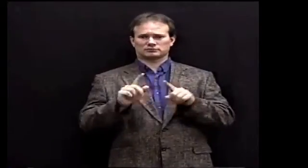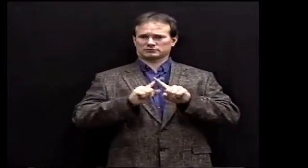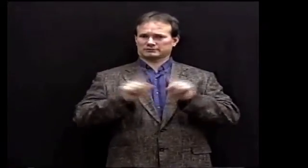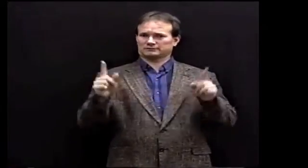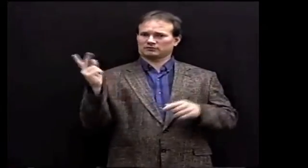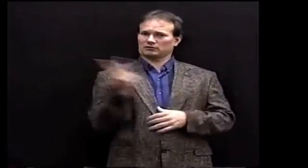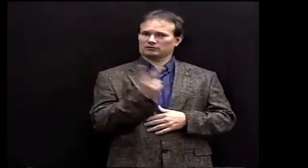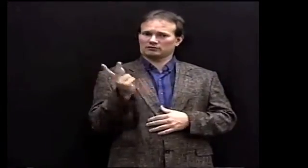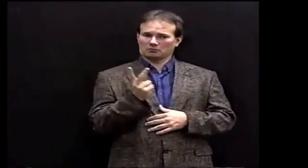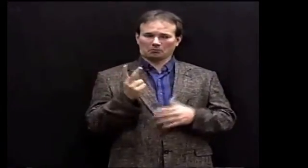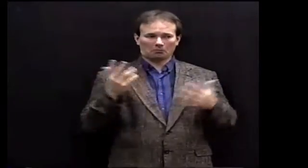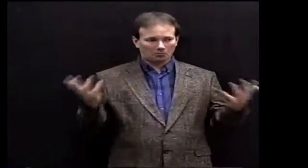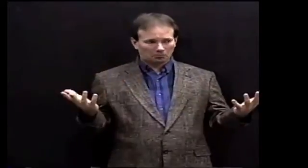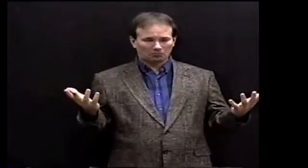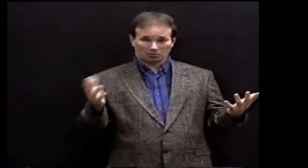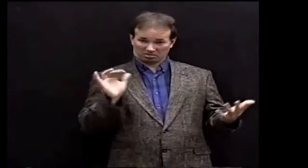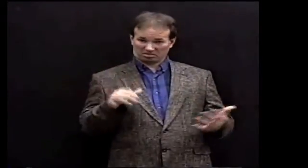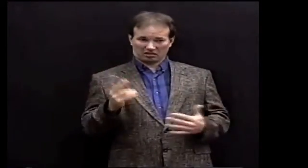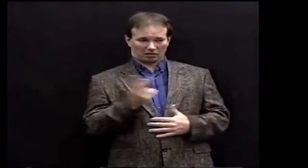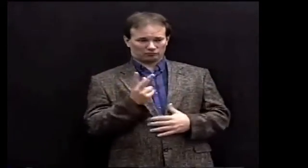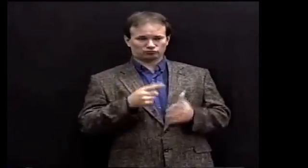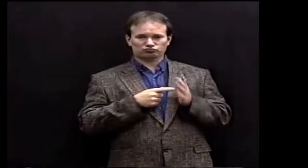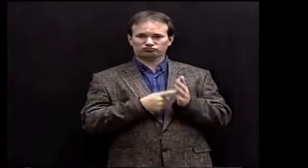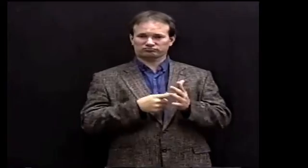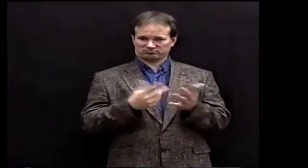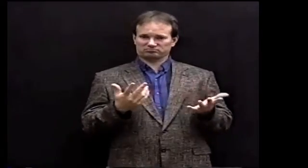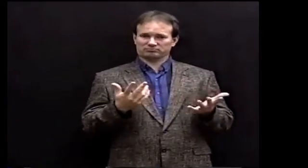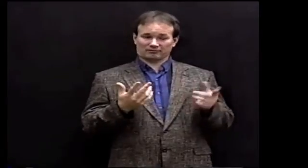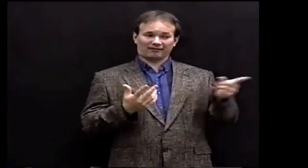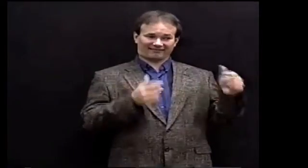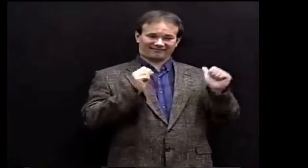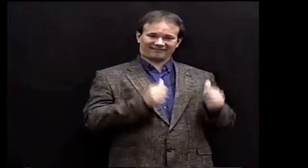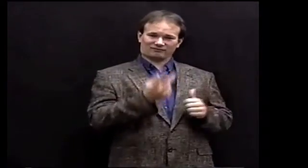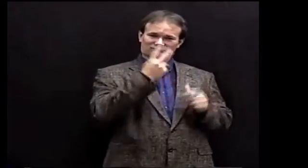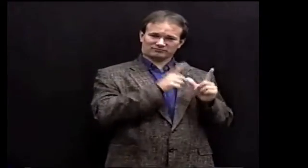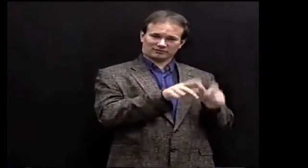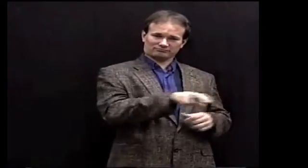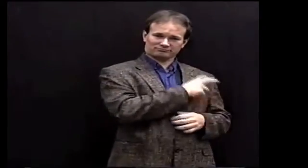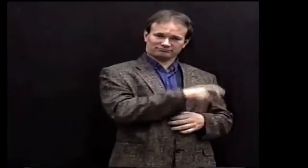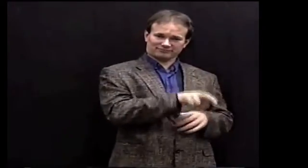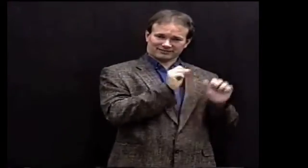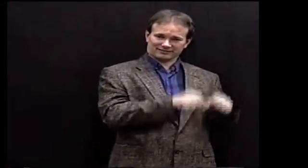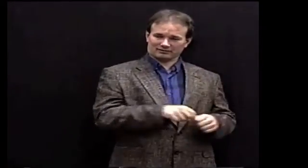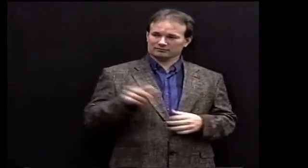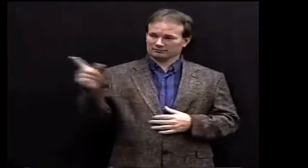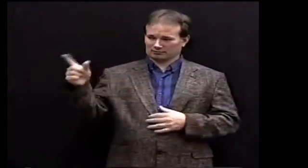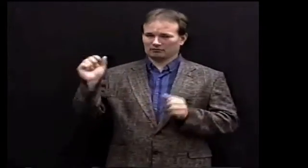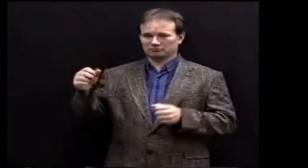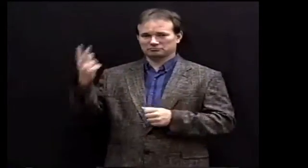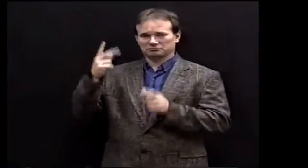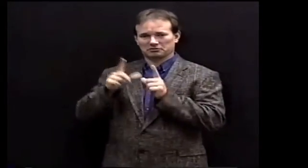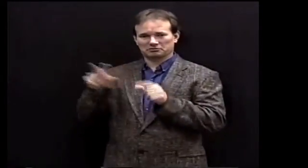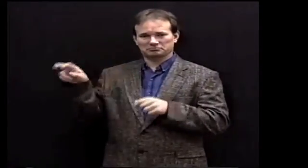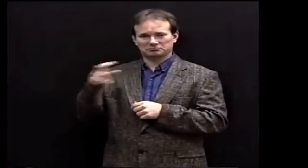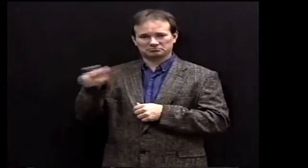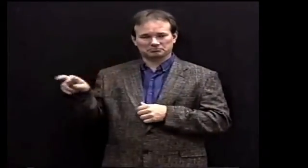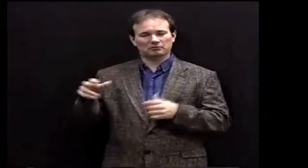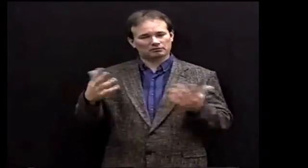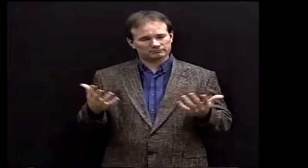A sentence in English looks different compared to how it looked in ASL. As you can see, these 2 groups of people use language in different